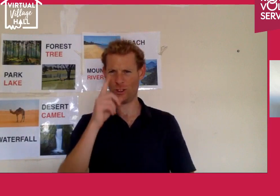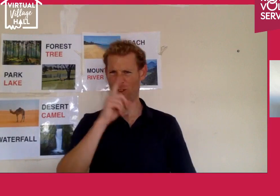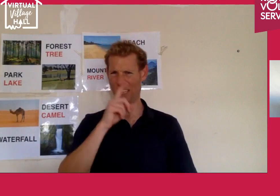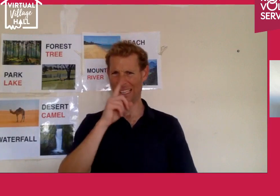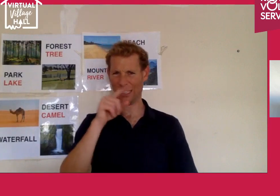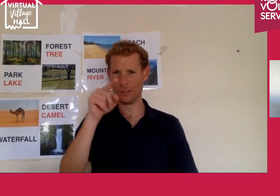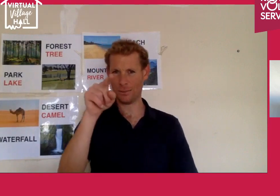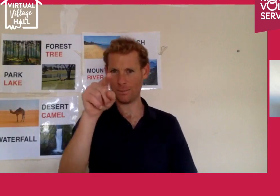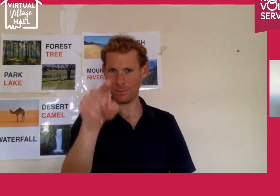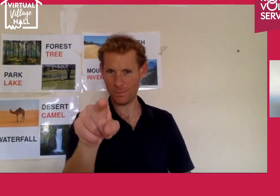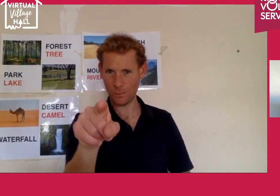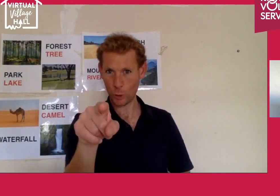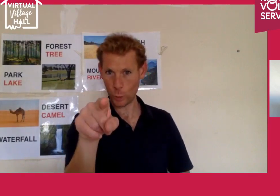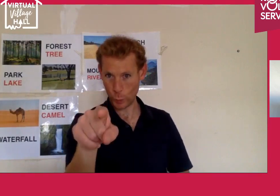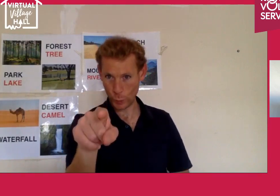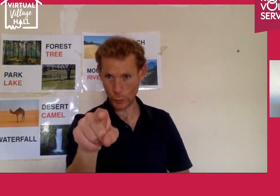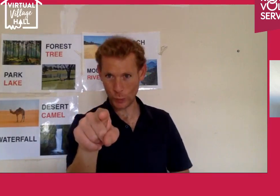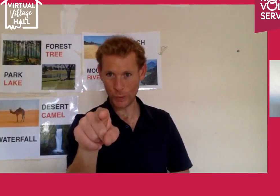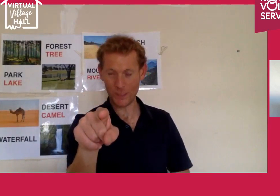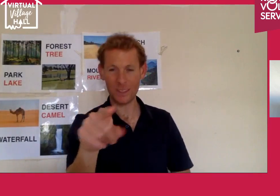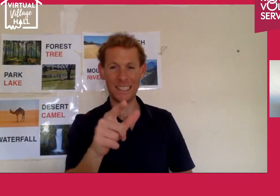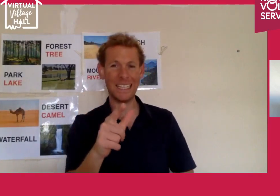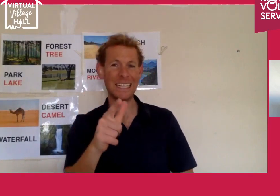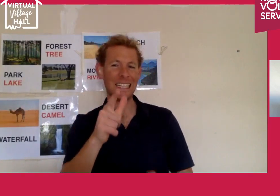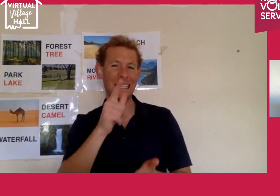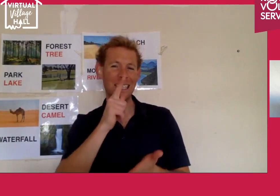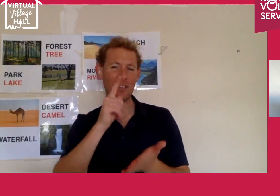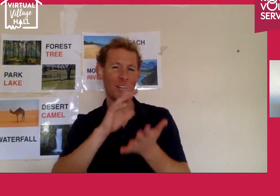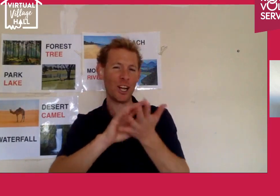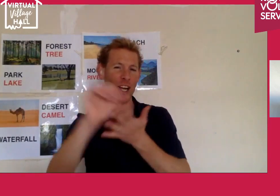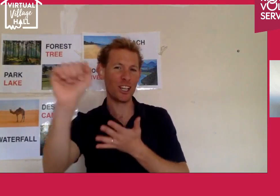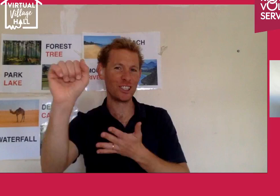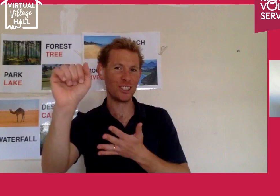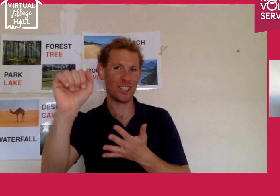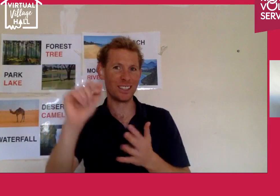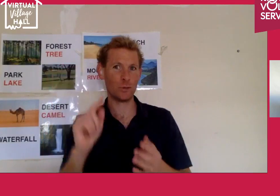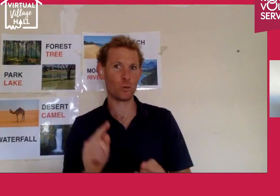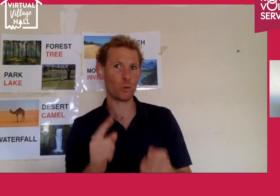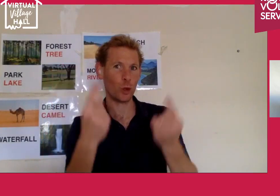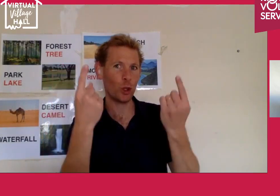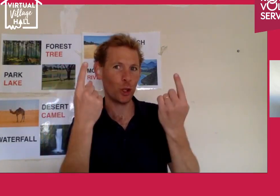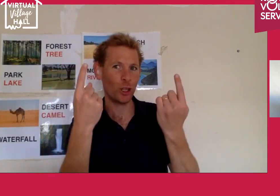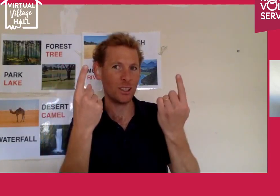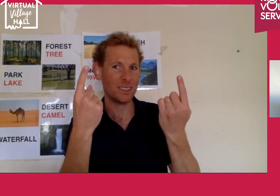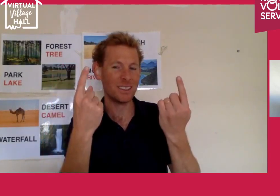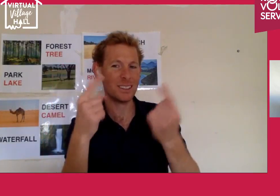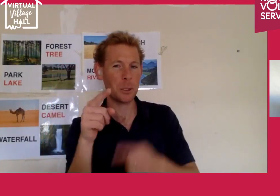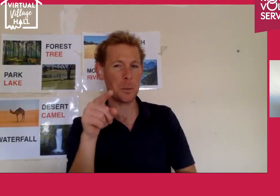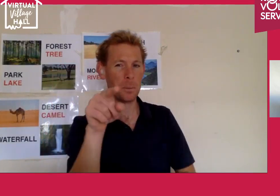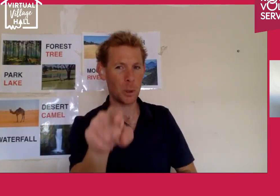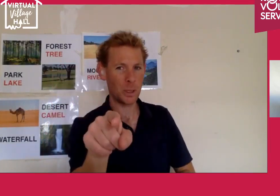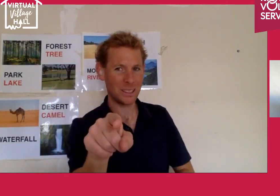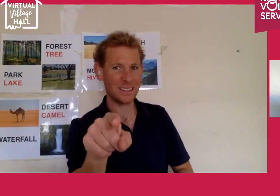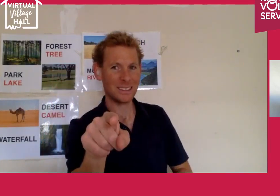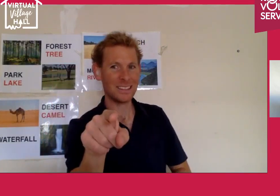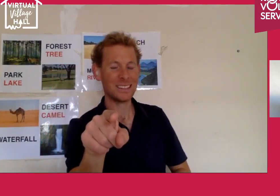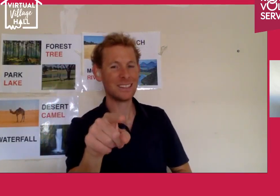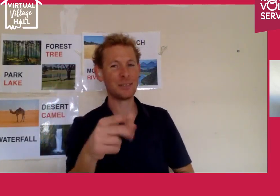Okay? And that might seem strange that somebody is pointing so directly at you because within your culture, you were told, don't